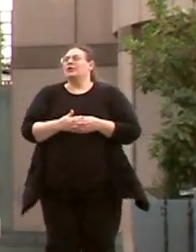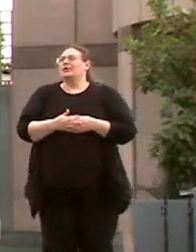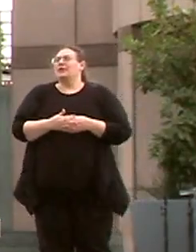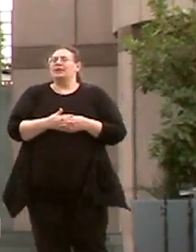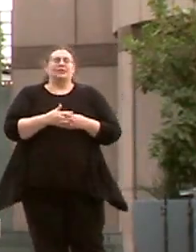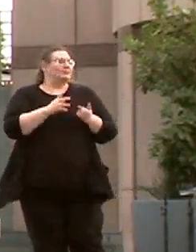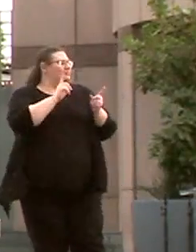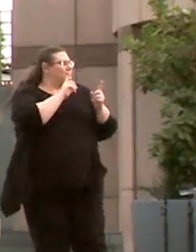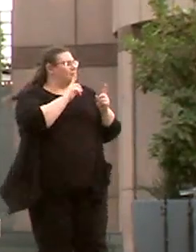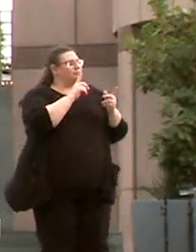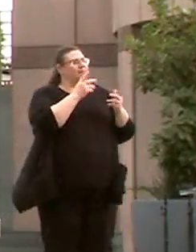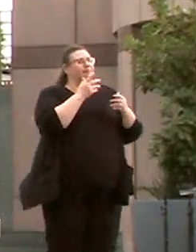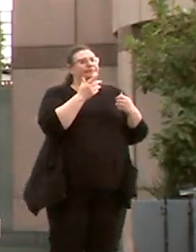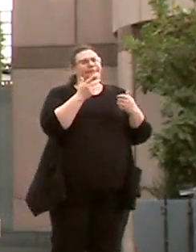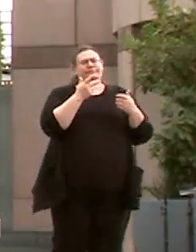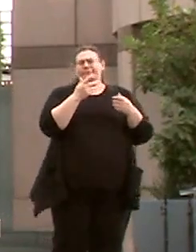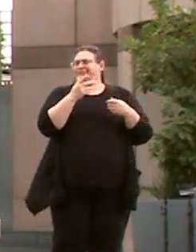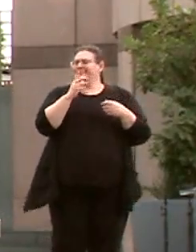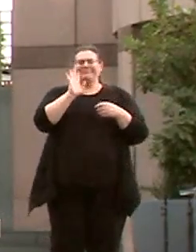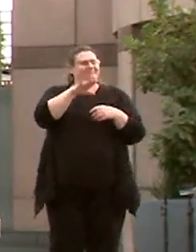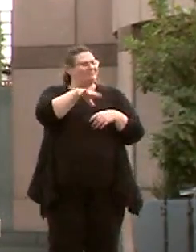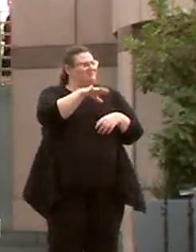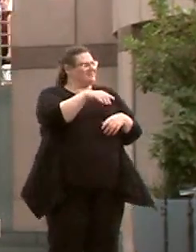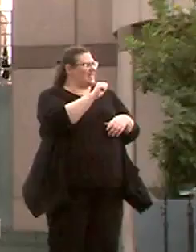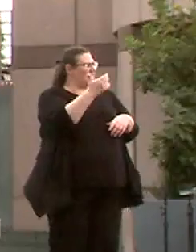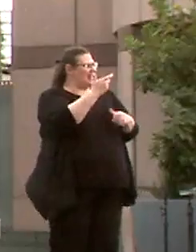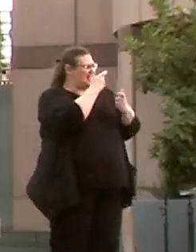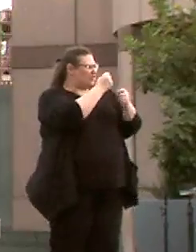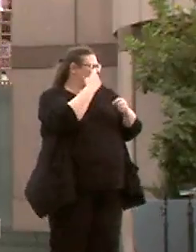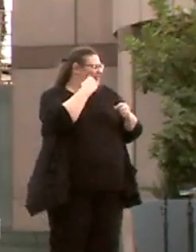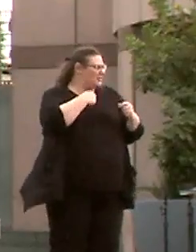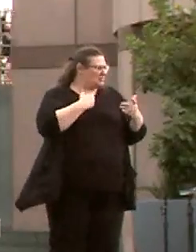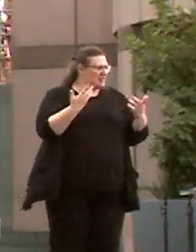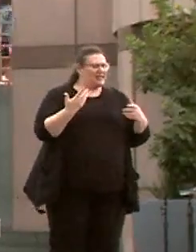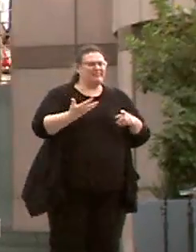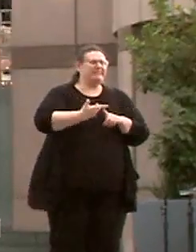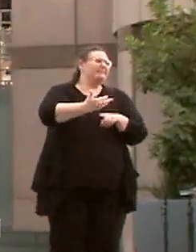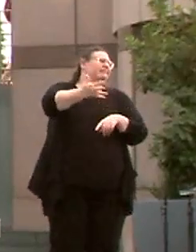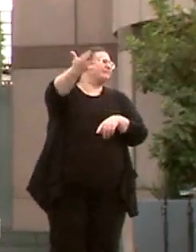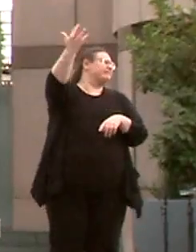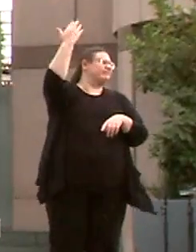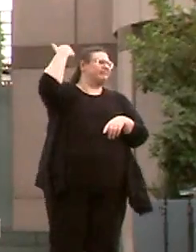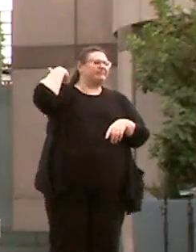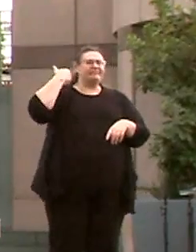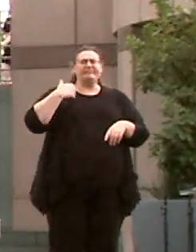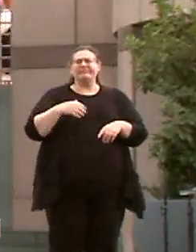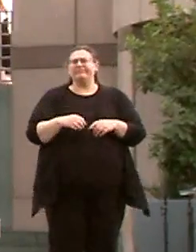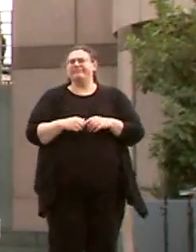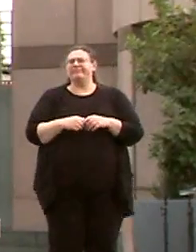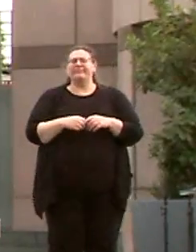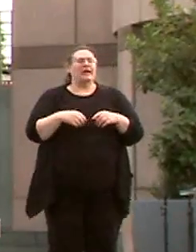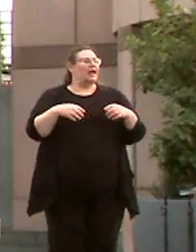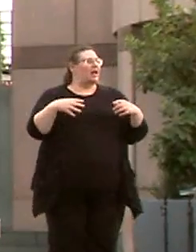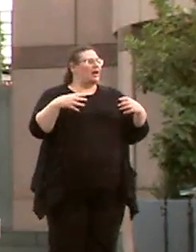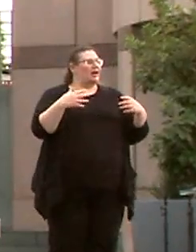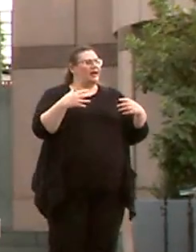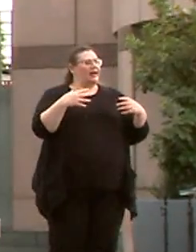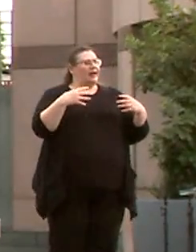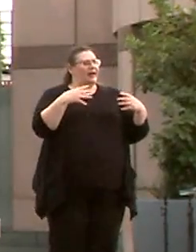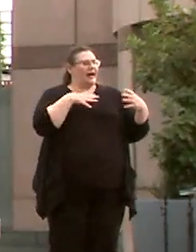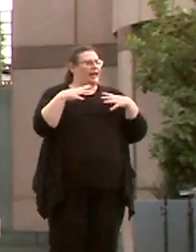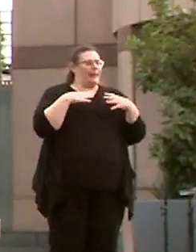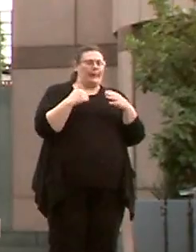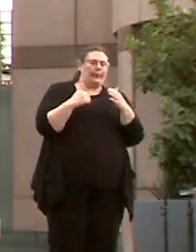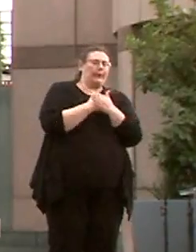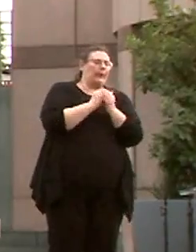I'd love to. Something that's interesting to me. A long time ago, when Hollywood was in the